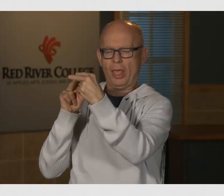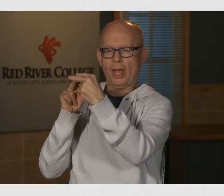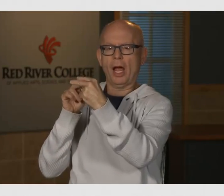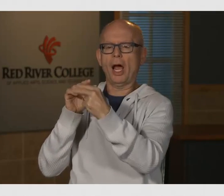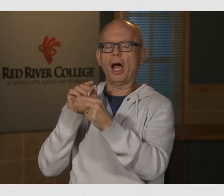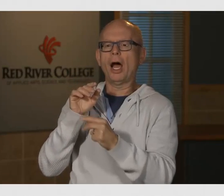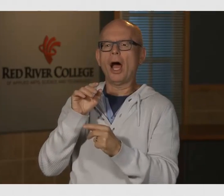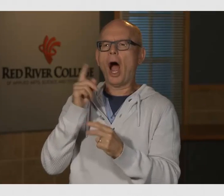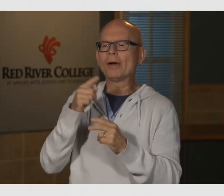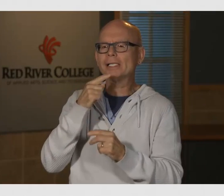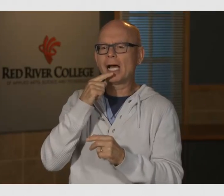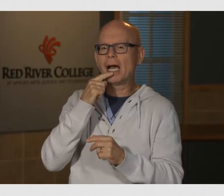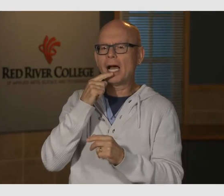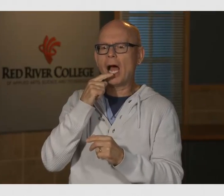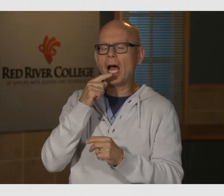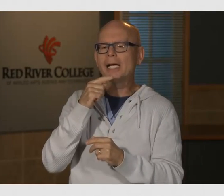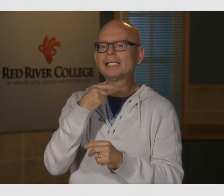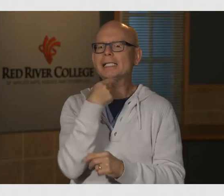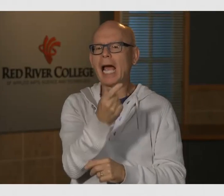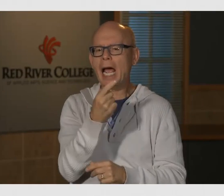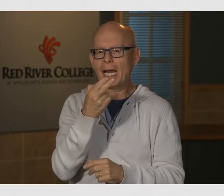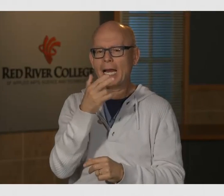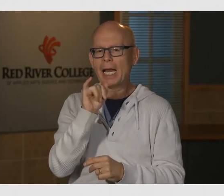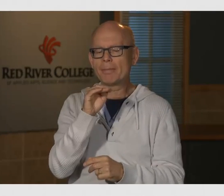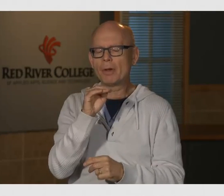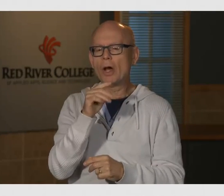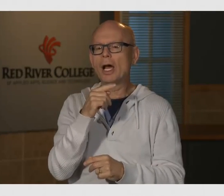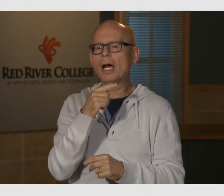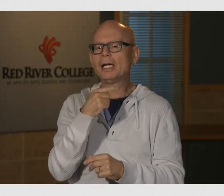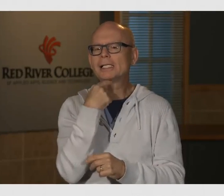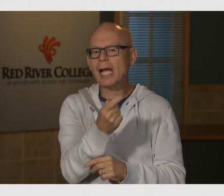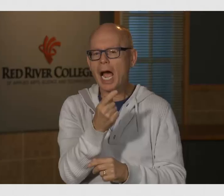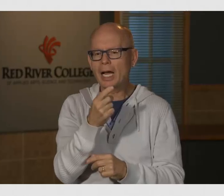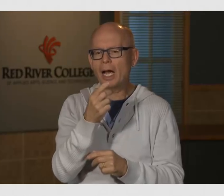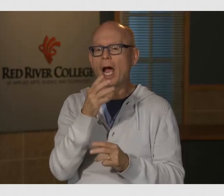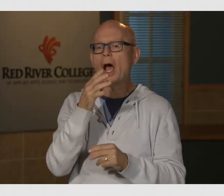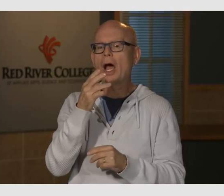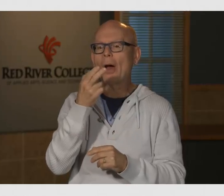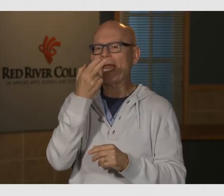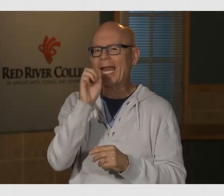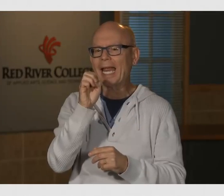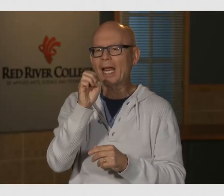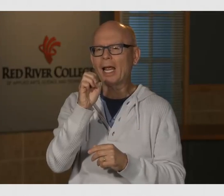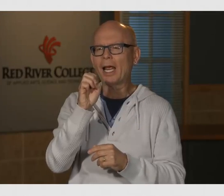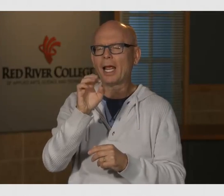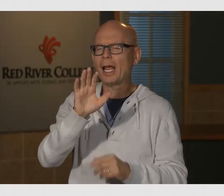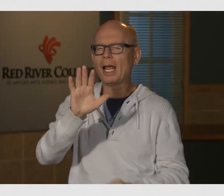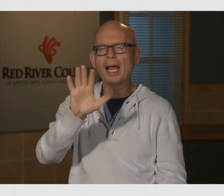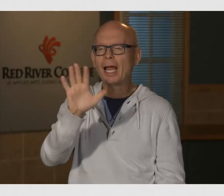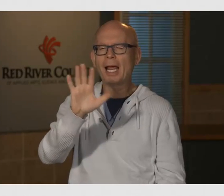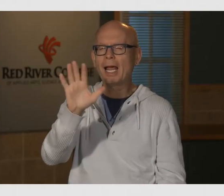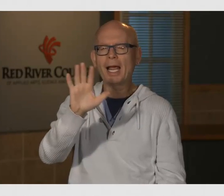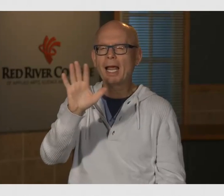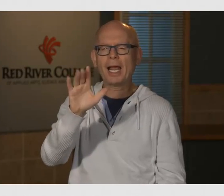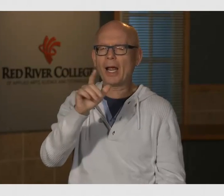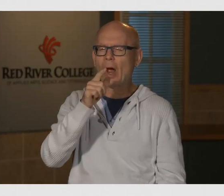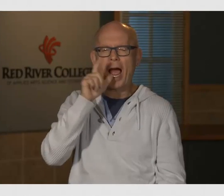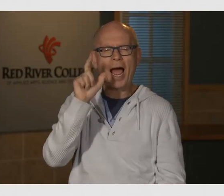often look at the interpreter instead of making eye contact with me. Or they'll often say, tell him or tell Rick to